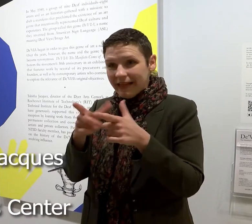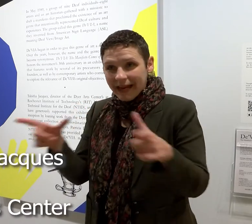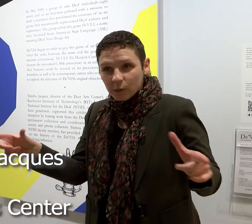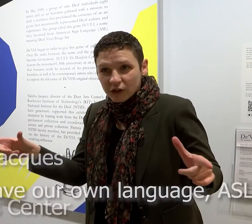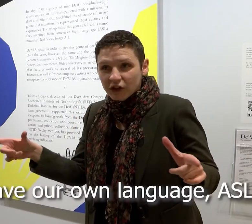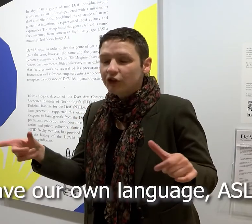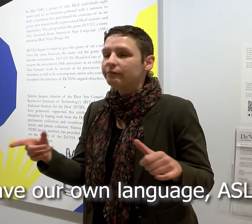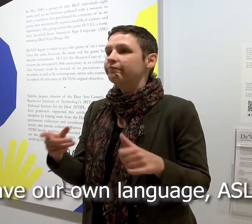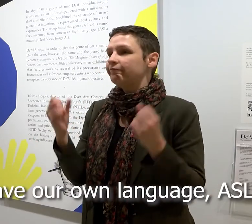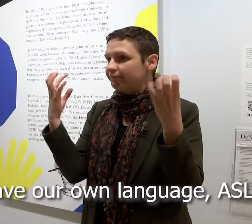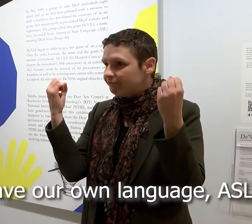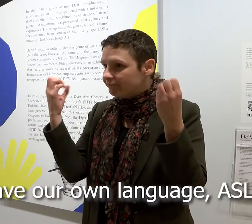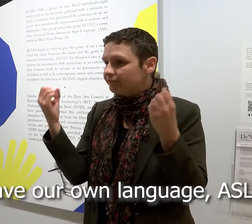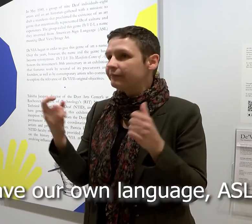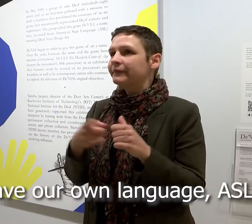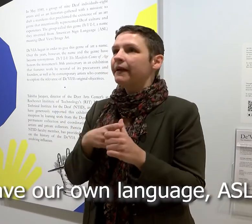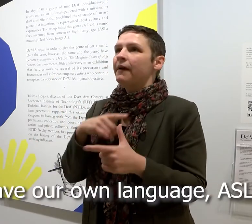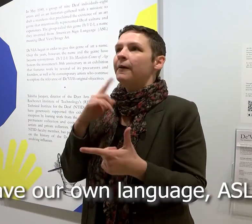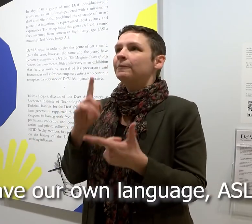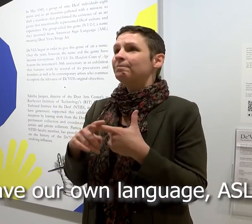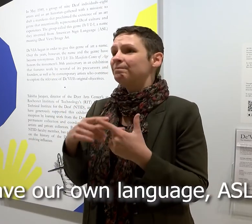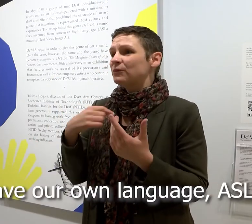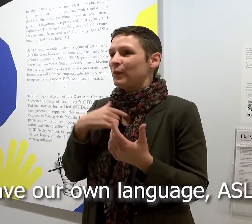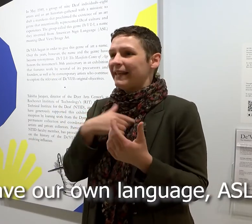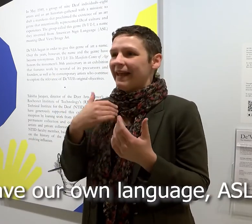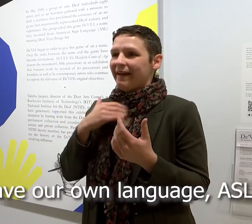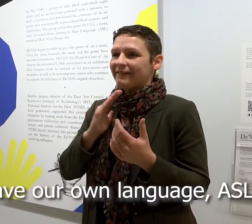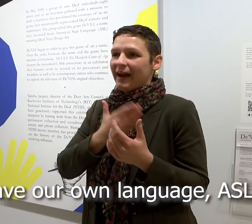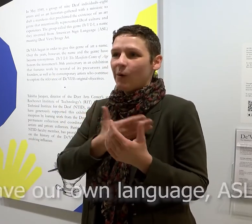FIRST, HAVE OUR OWN LANGUAGE, AMERICAN SIGN LANGUAGE.